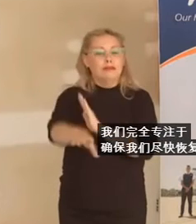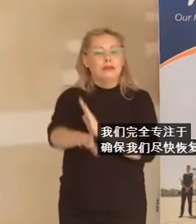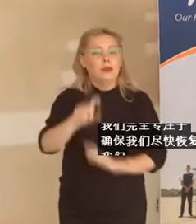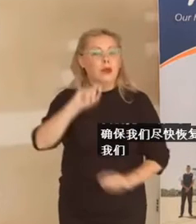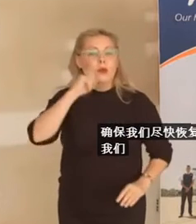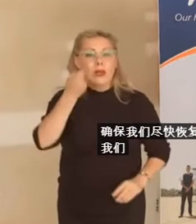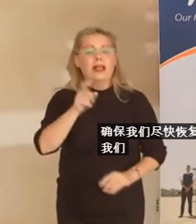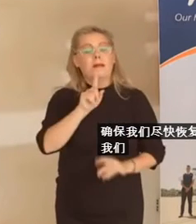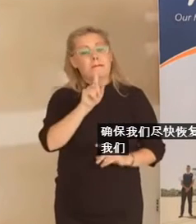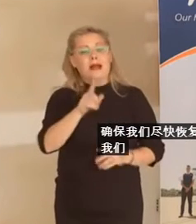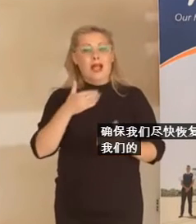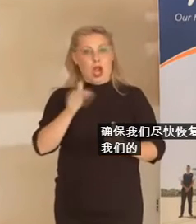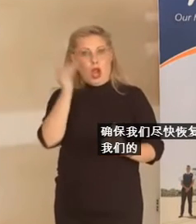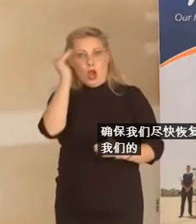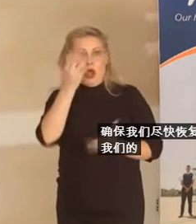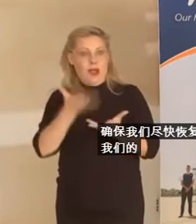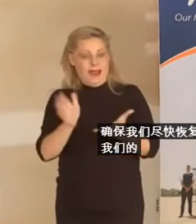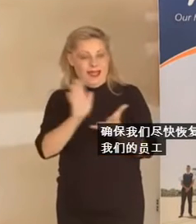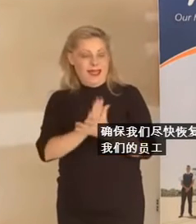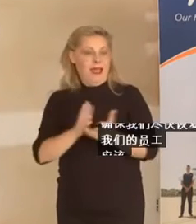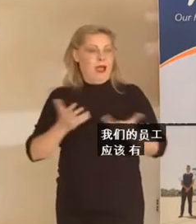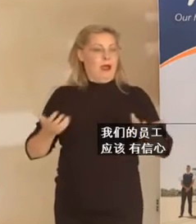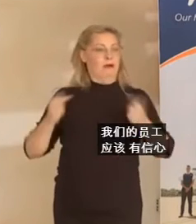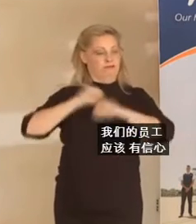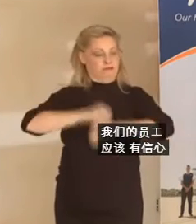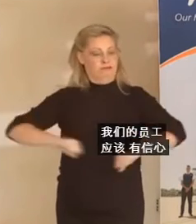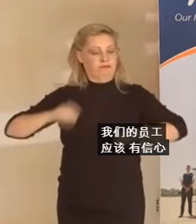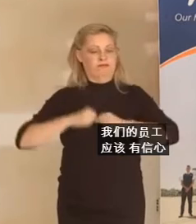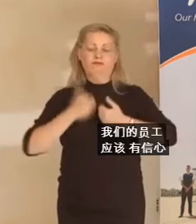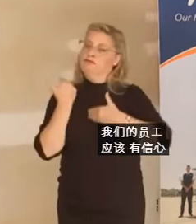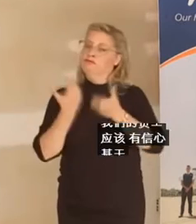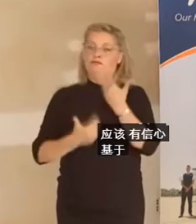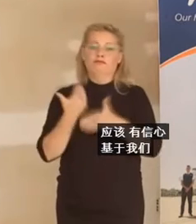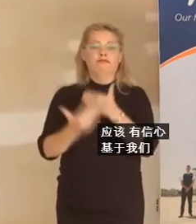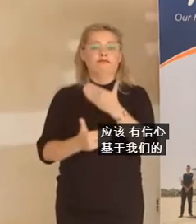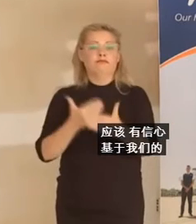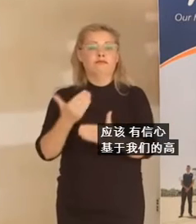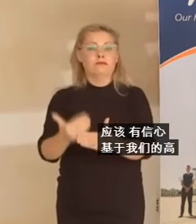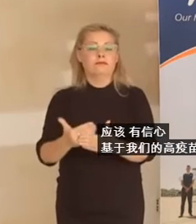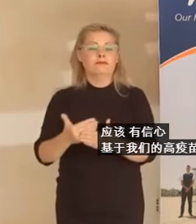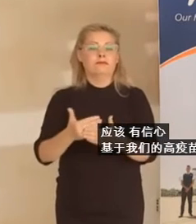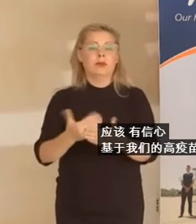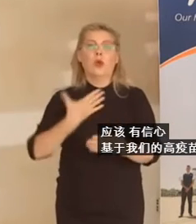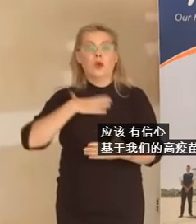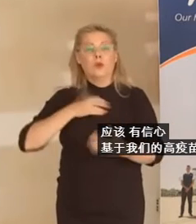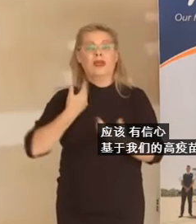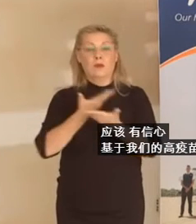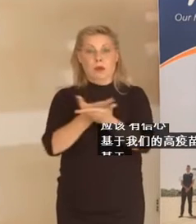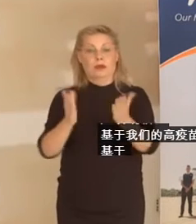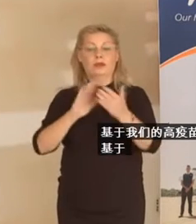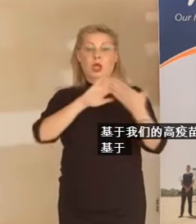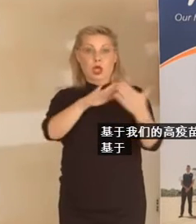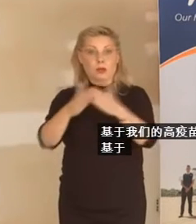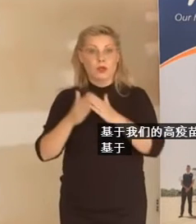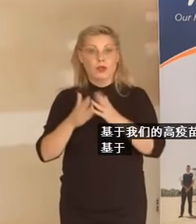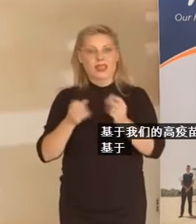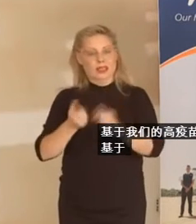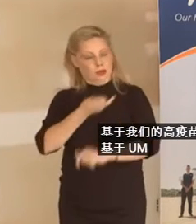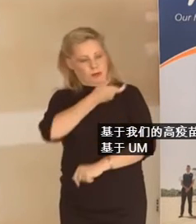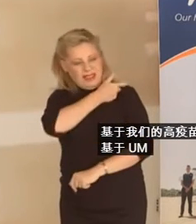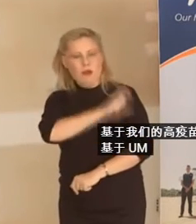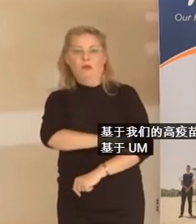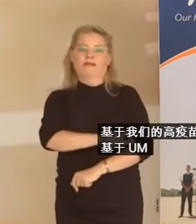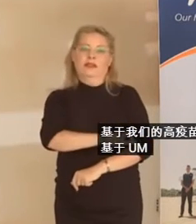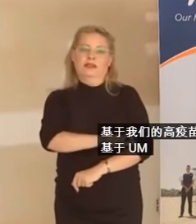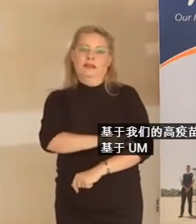to normal as quickly as possible. Our people should have confidence based on our high vaccination rates, based on